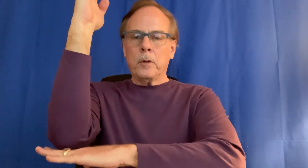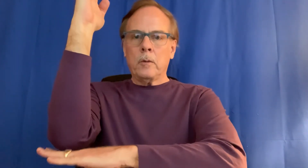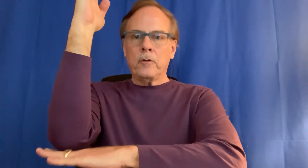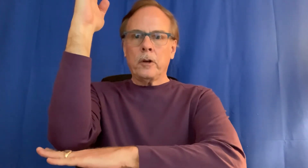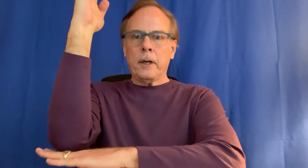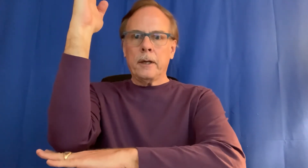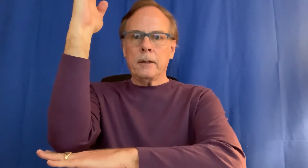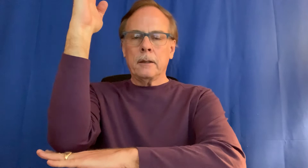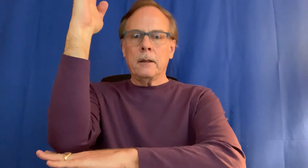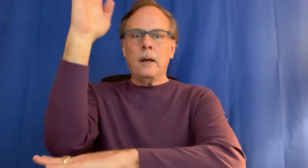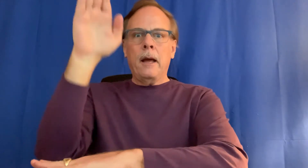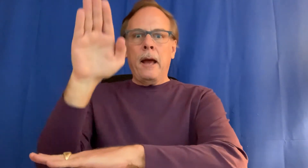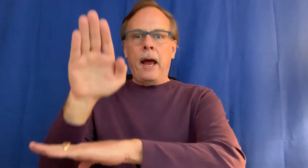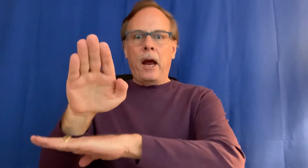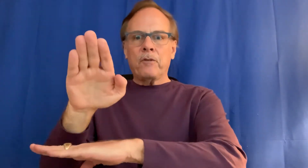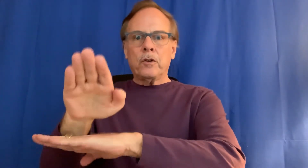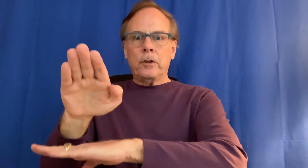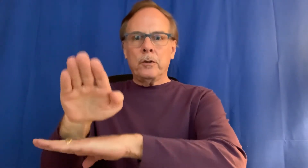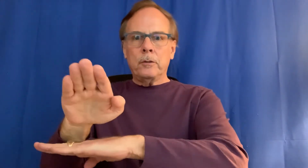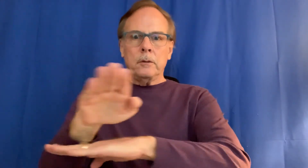of your hand. Afternoon.